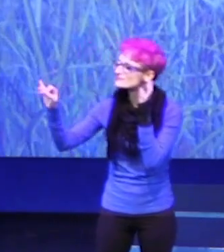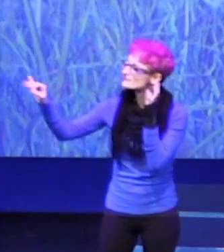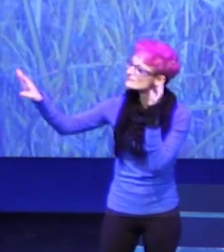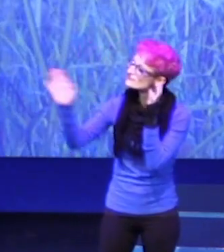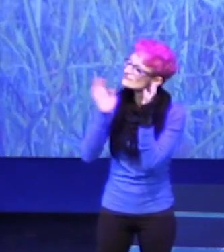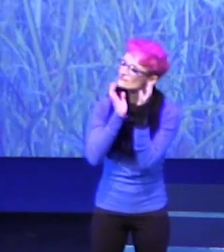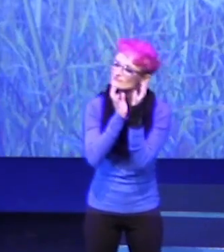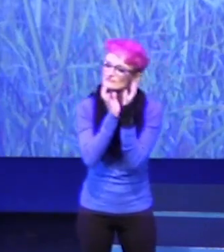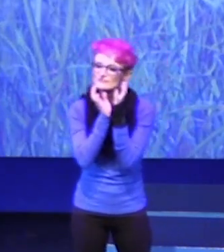gather their pollen.